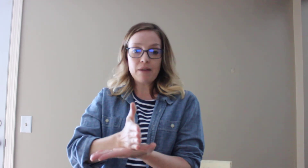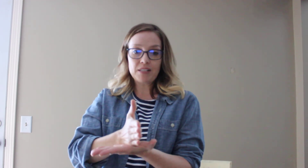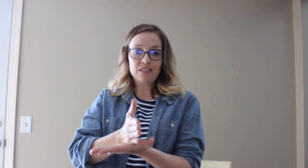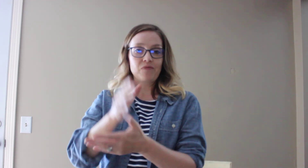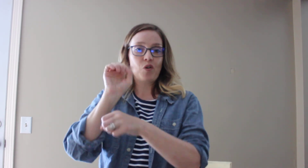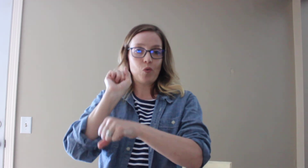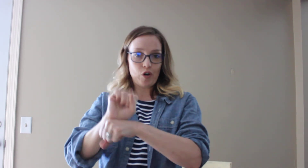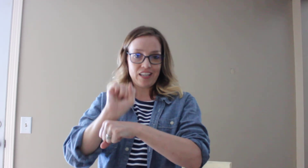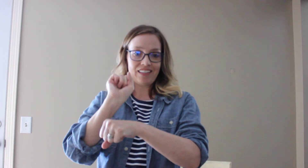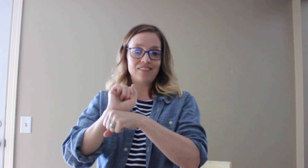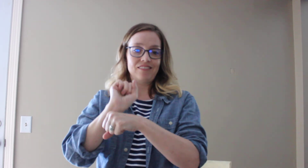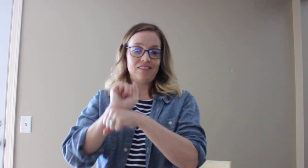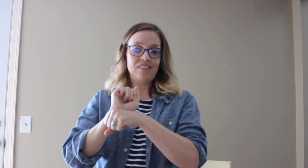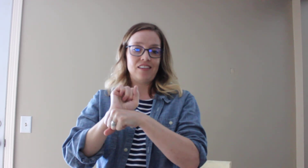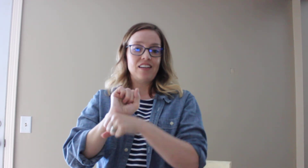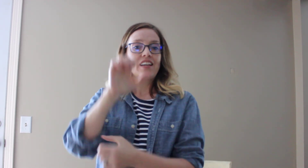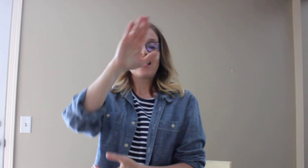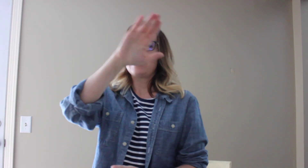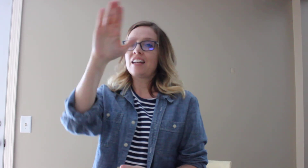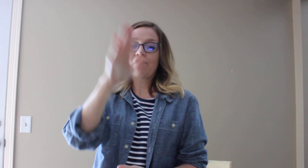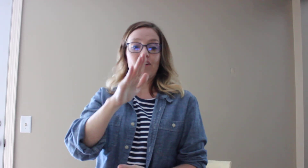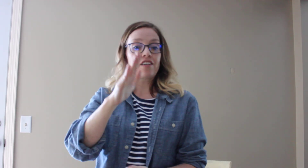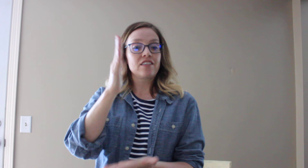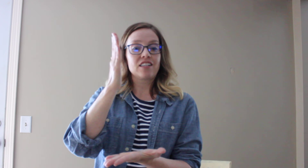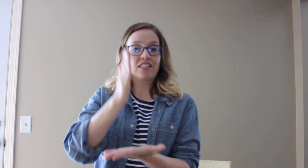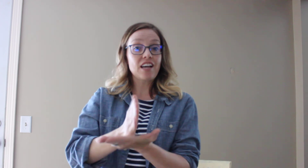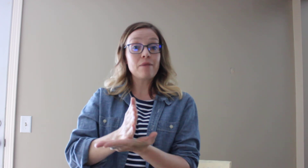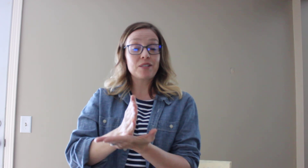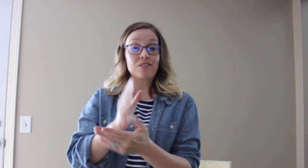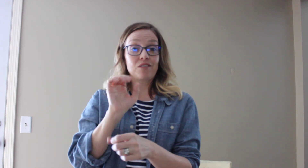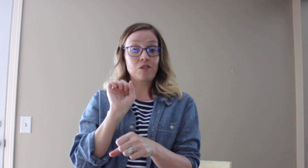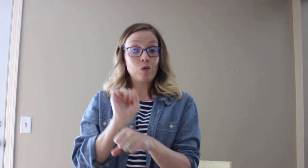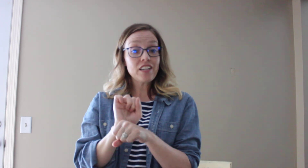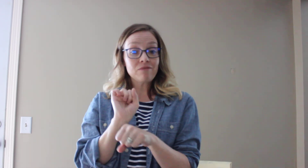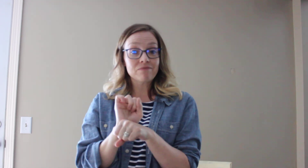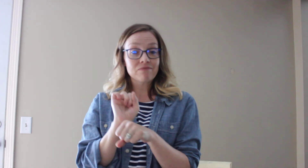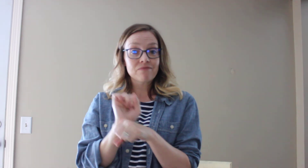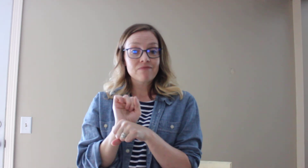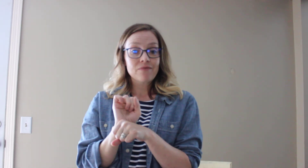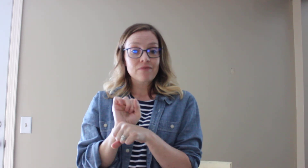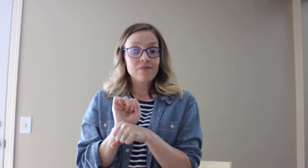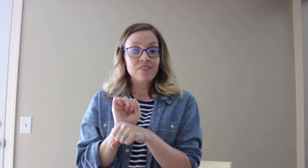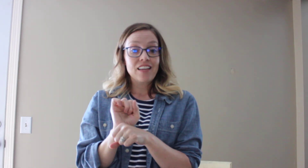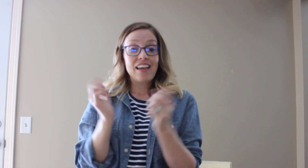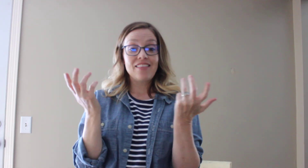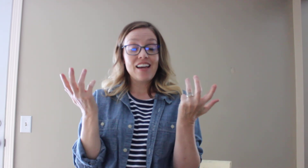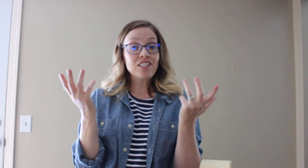stops working. He never stops working. And that is all.